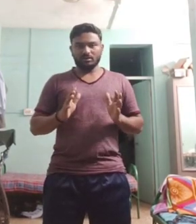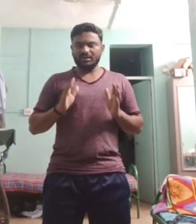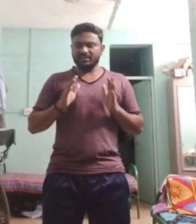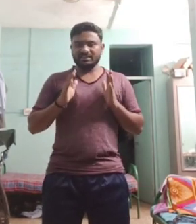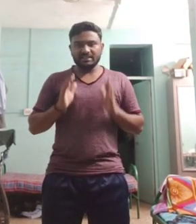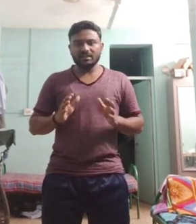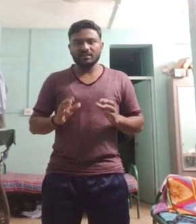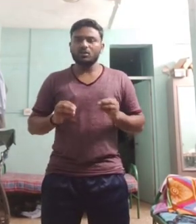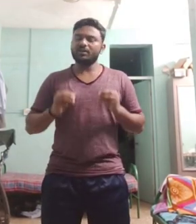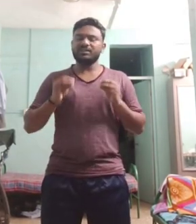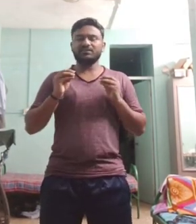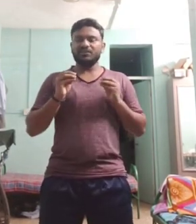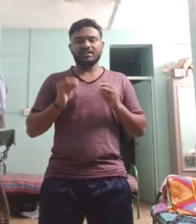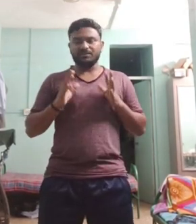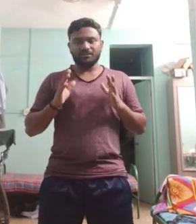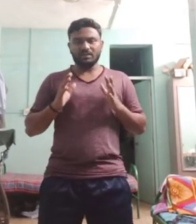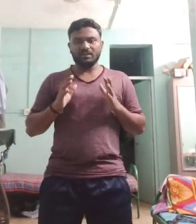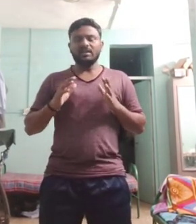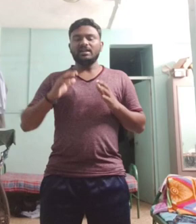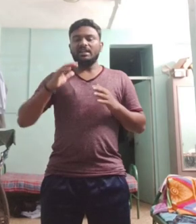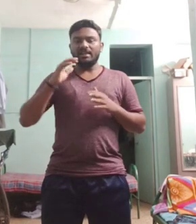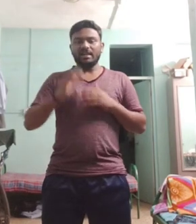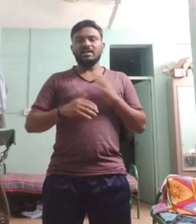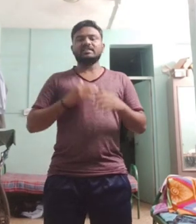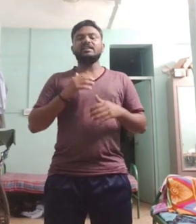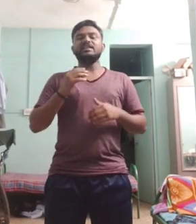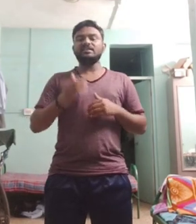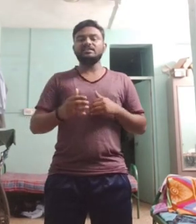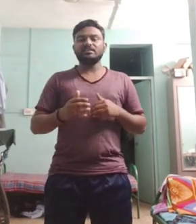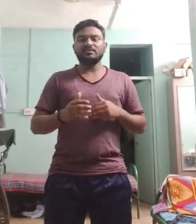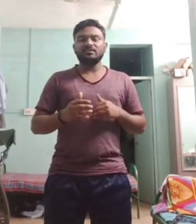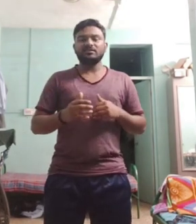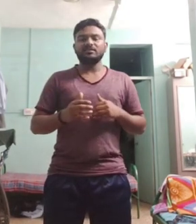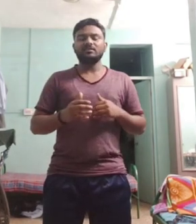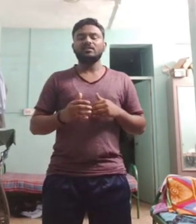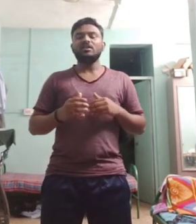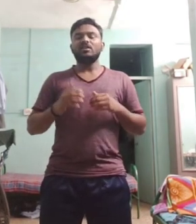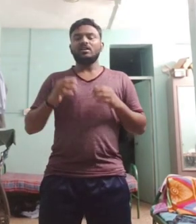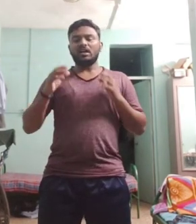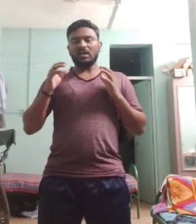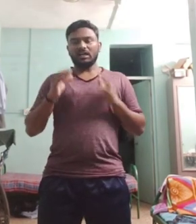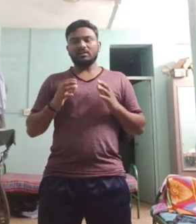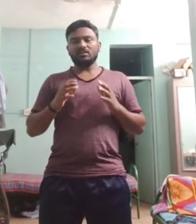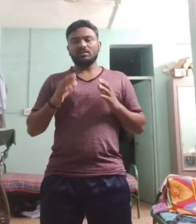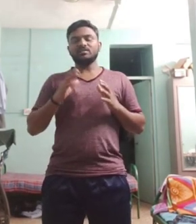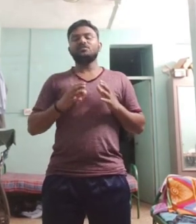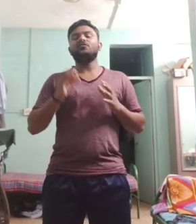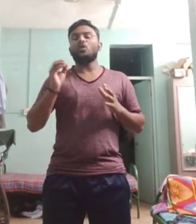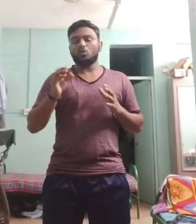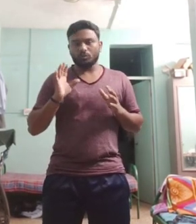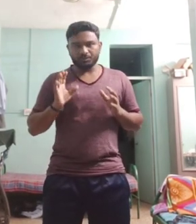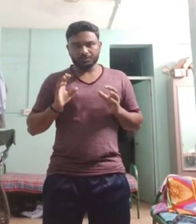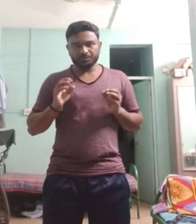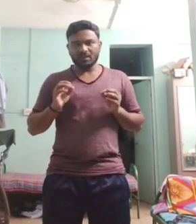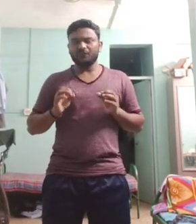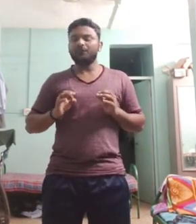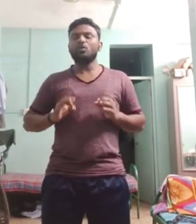It is clear, or it is very simple. Last and least are is for loop. For loop